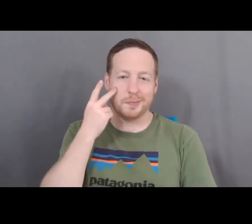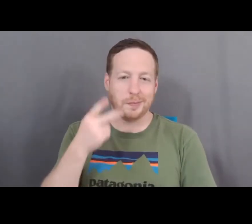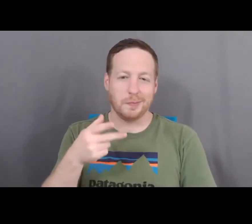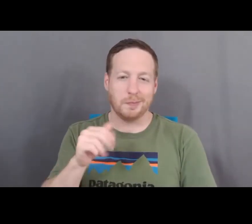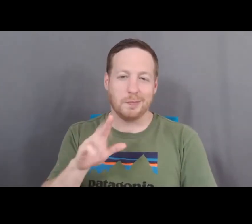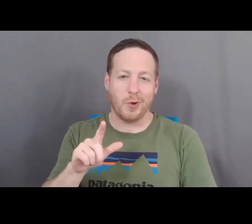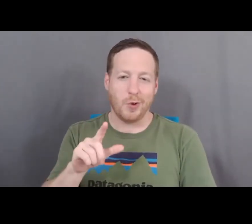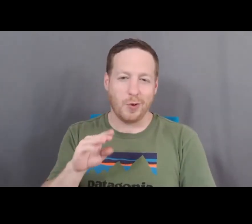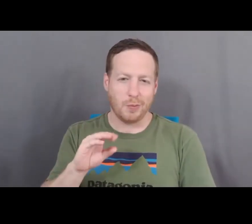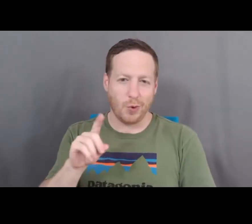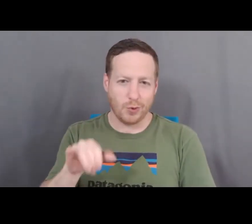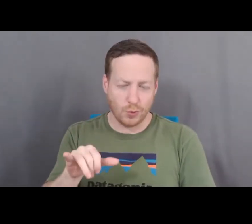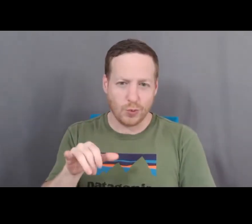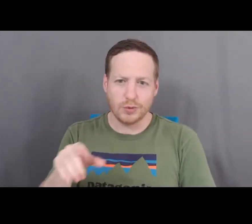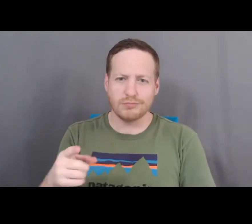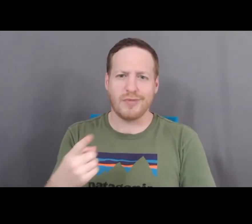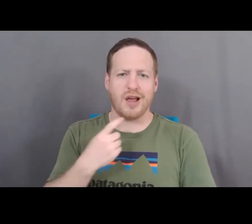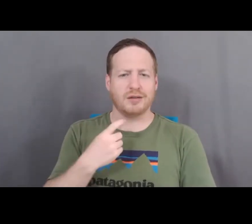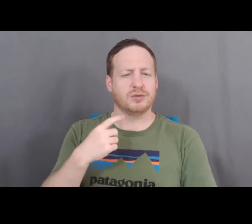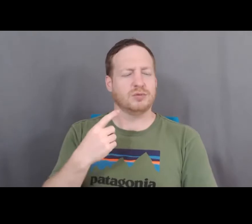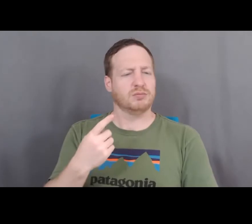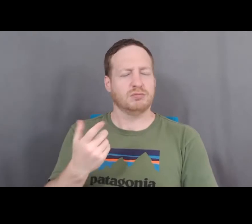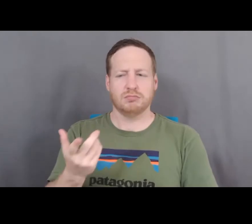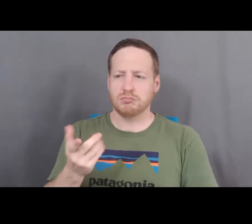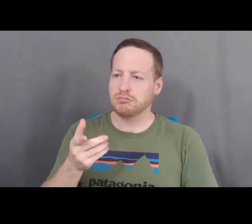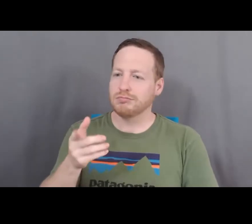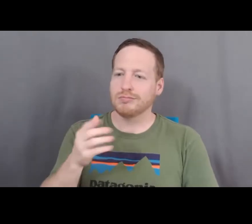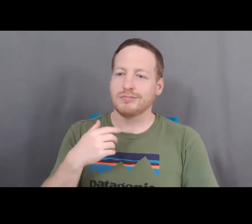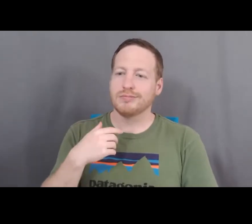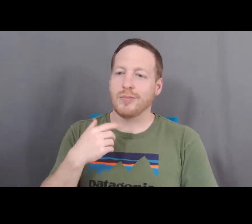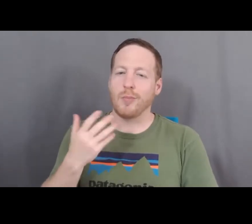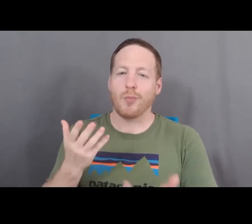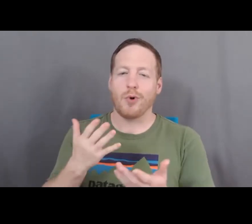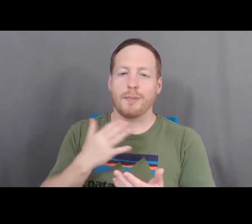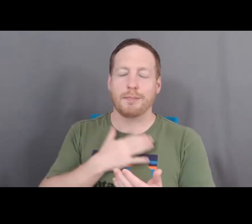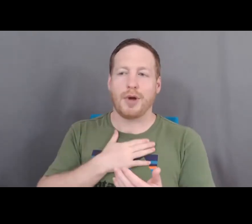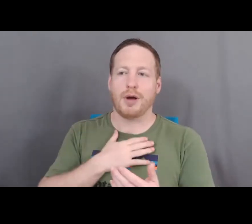everybody taking turns talking to me, and then Paul. And he asked